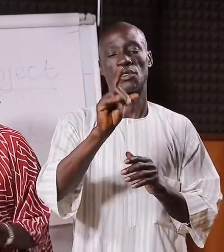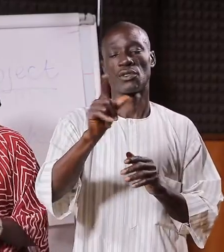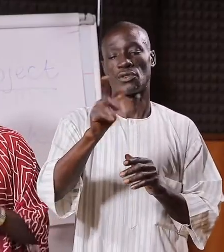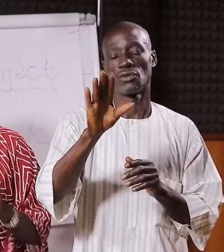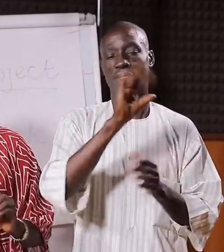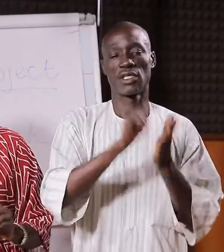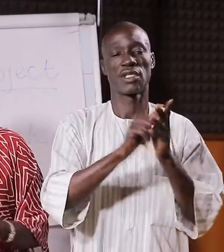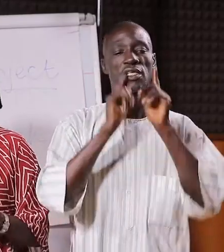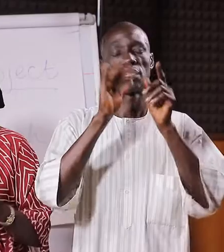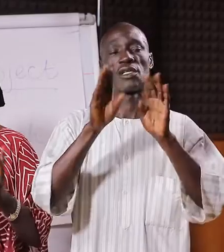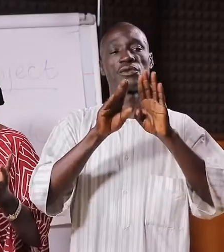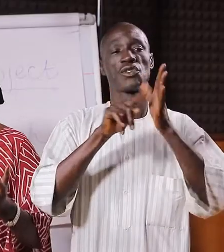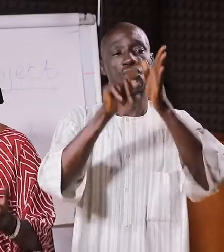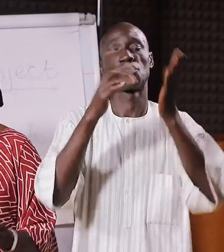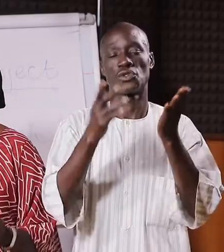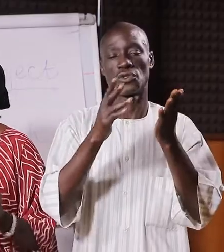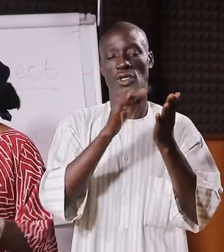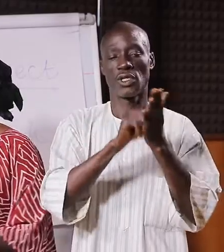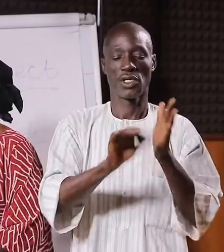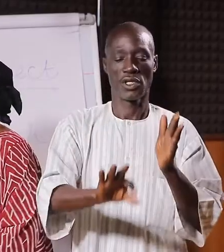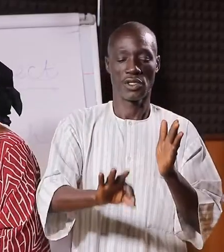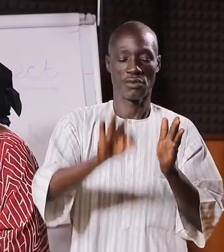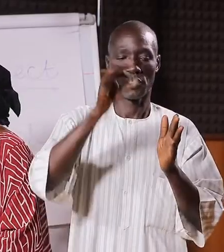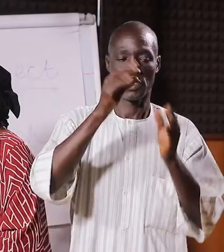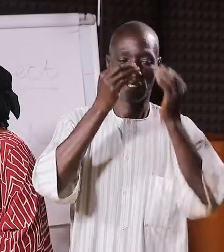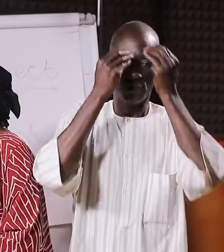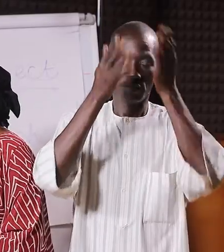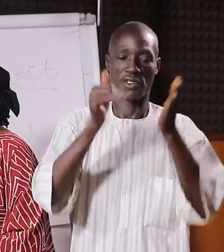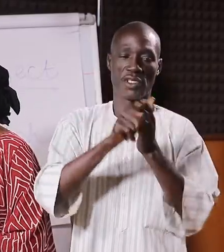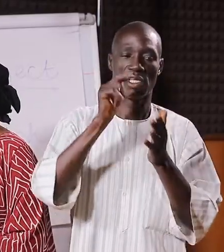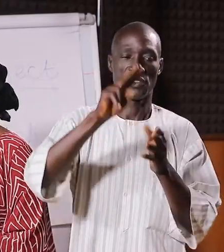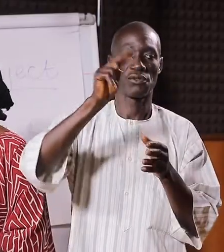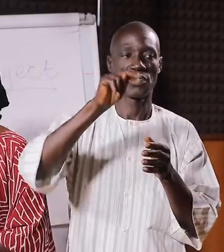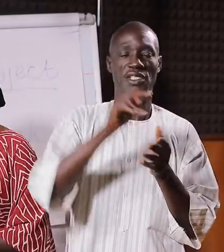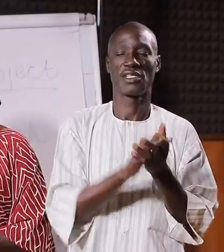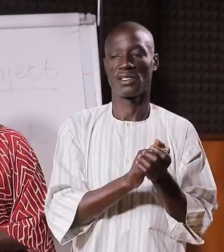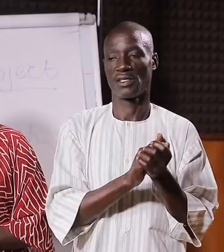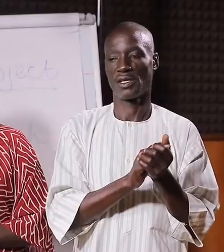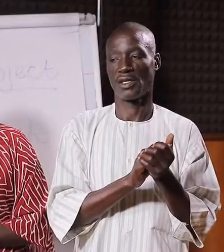displayed. You study it and you extract the information that you need extracted.